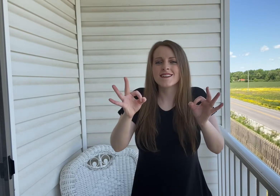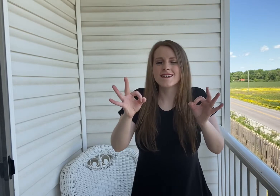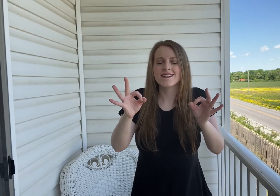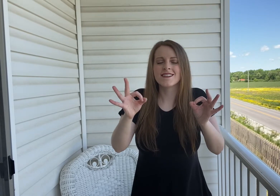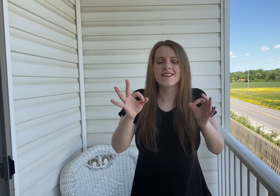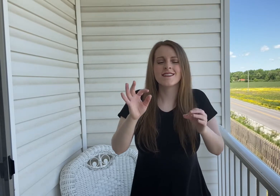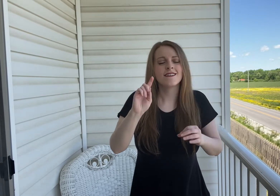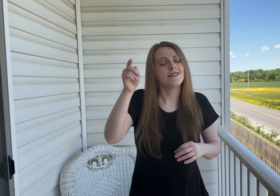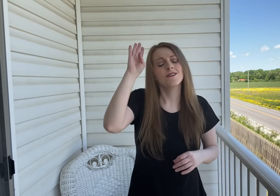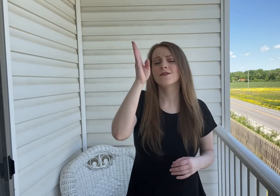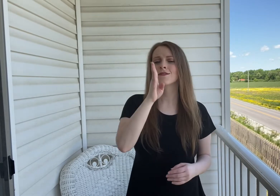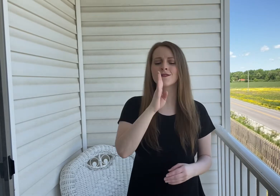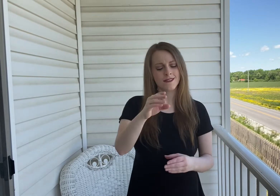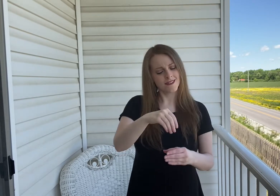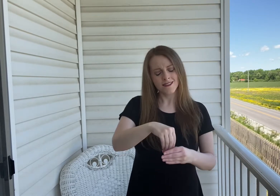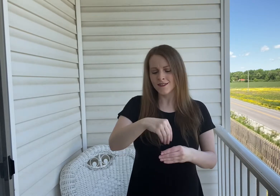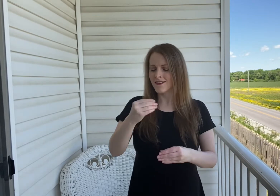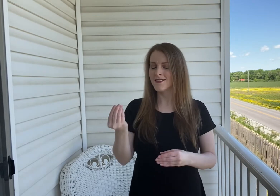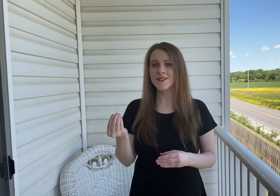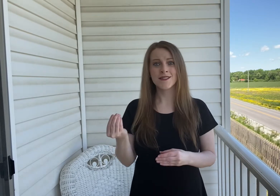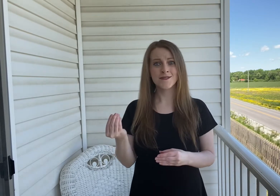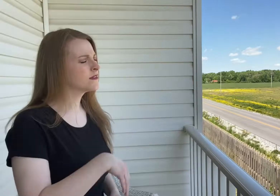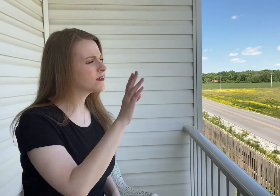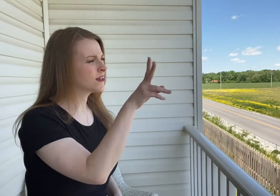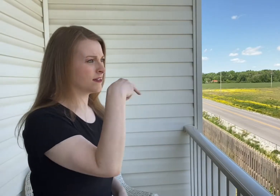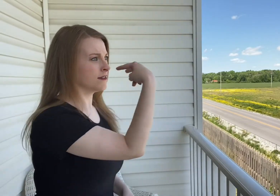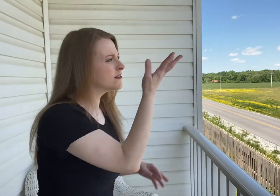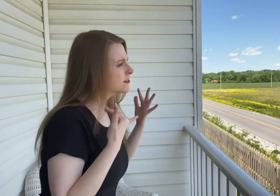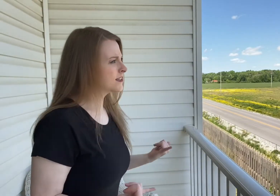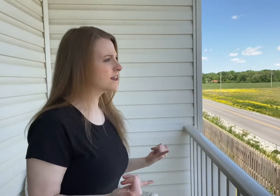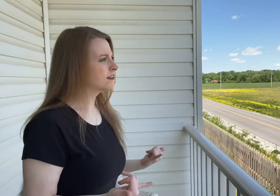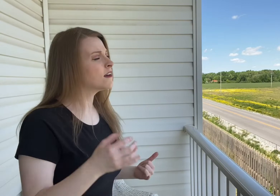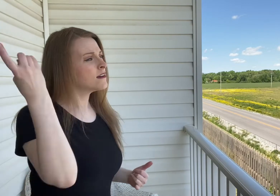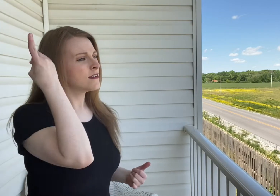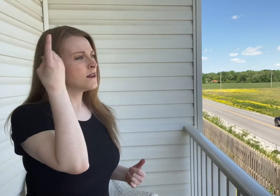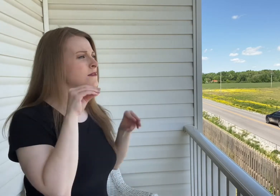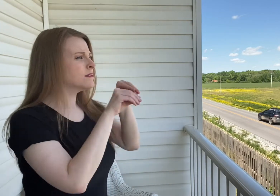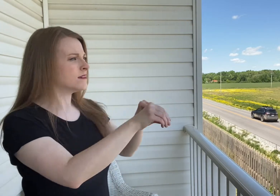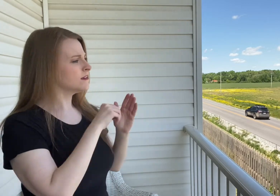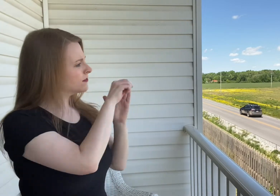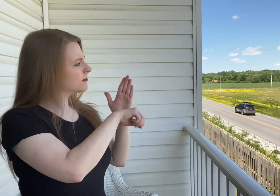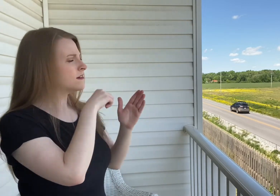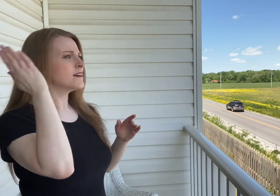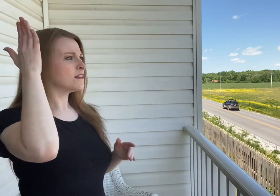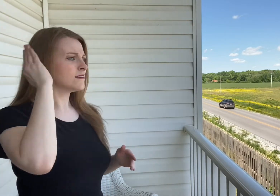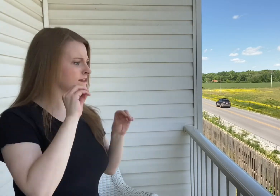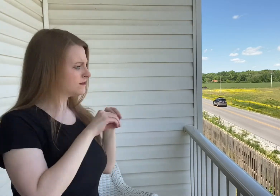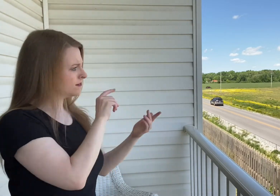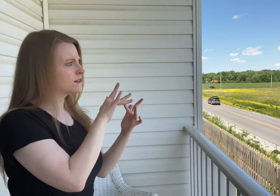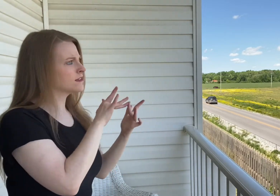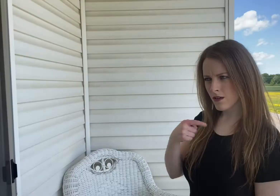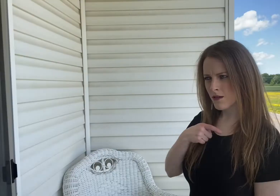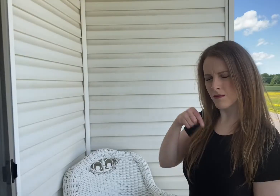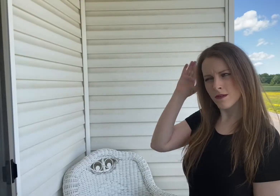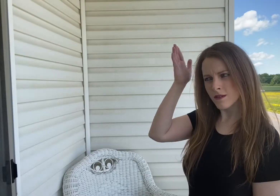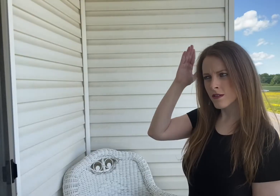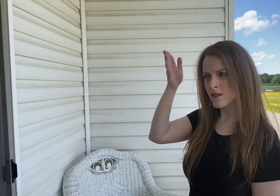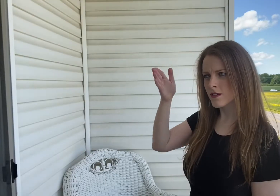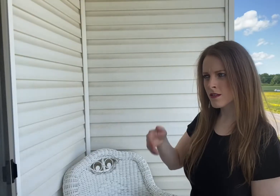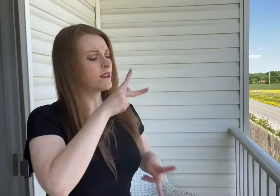found. You will be found. Have you seen this? Someone put a video of your speech online. My speech? People